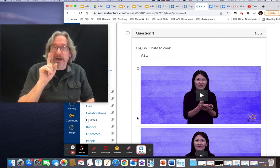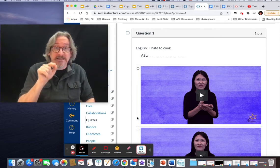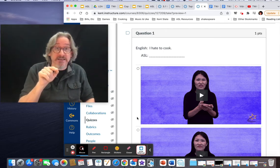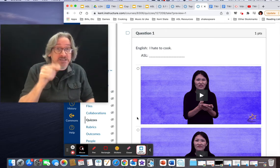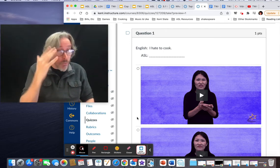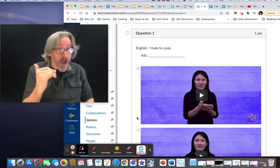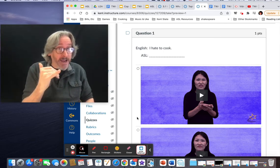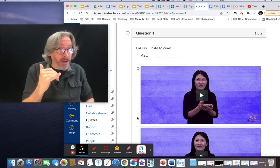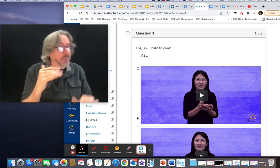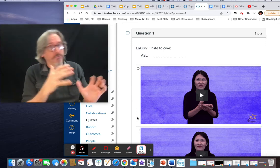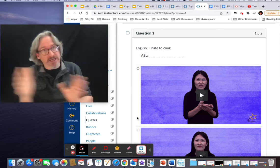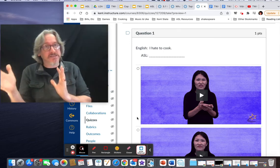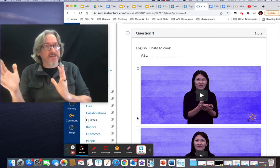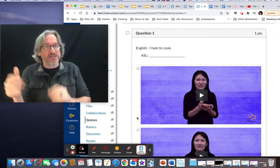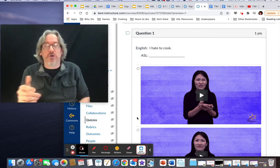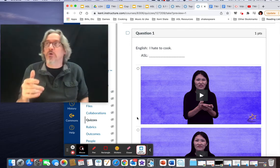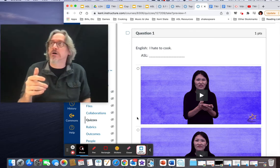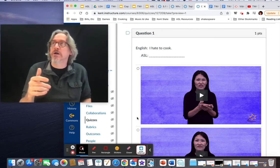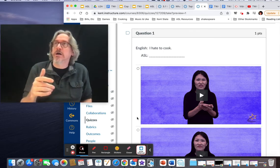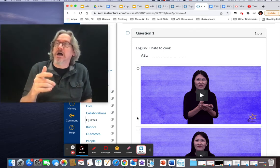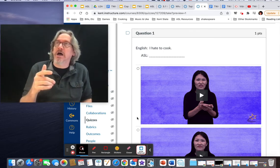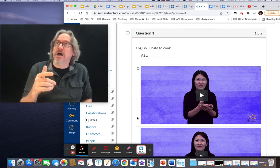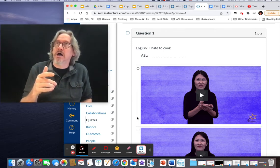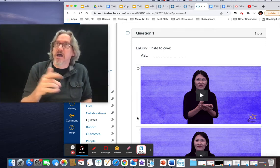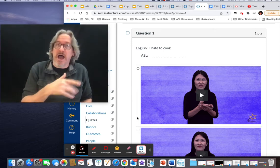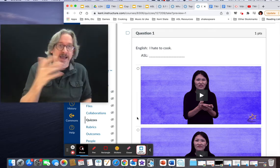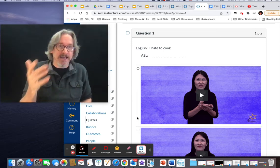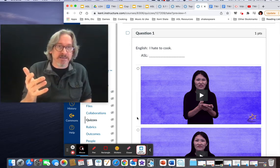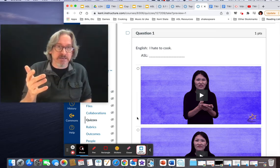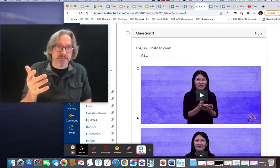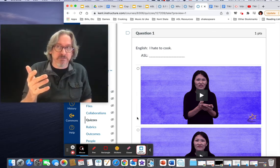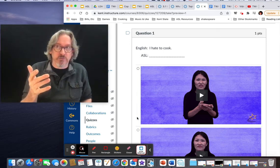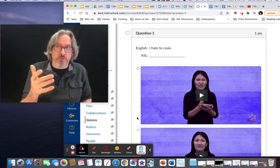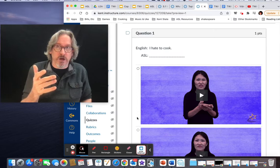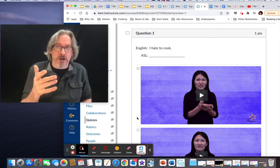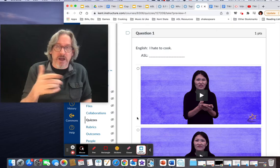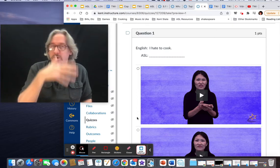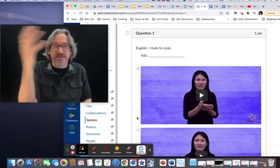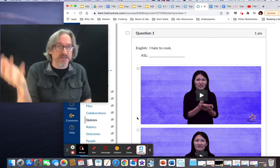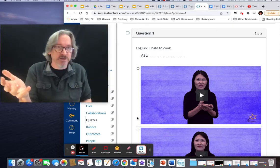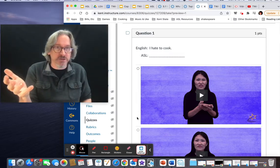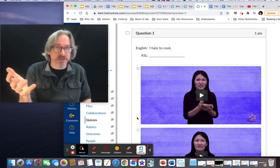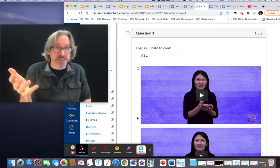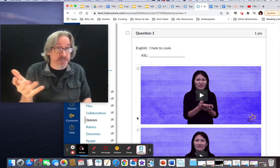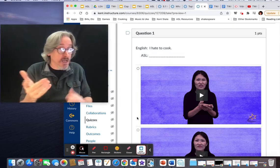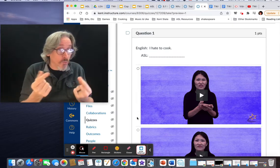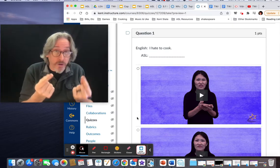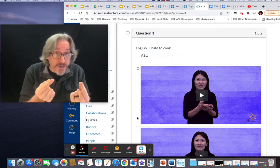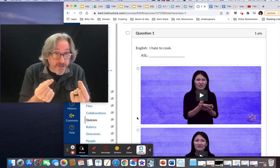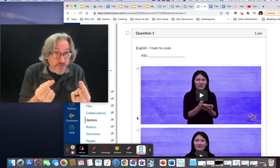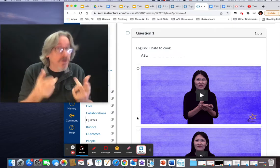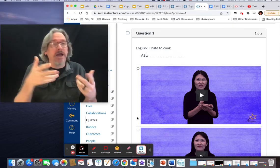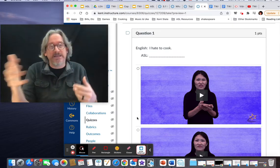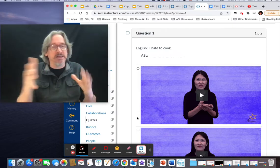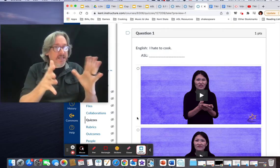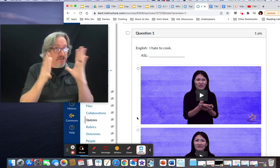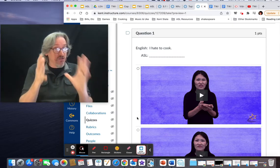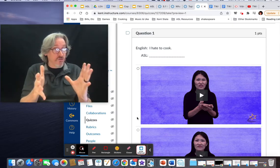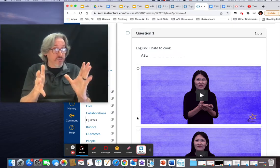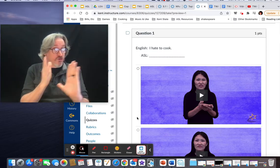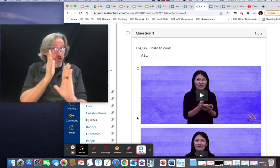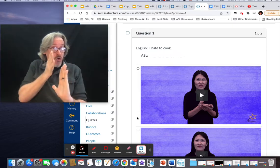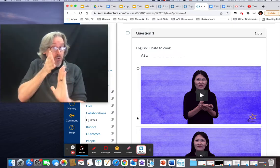I did this. Why? Because of this. Or I went to do this. What did I do? I did it.